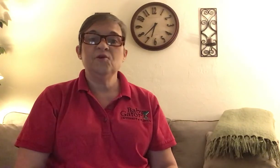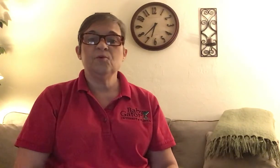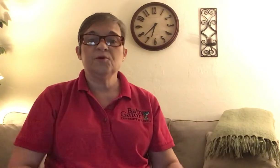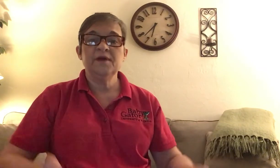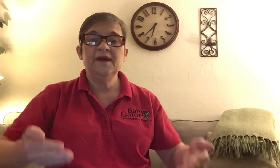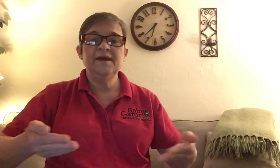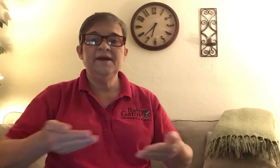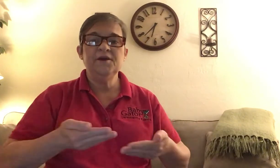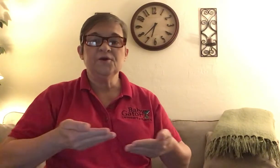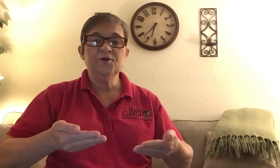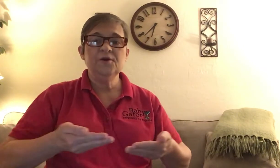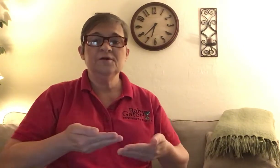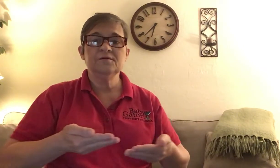word hear